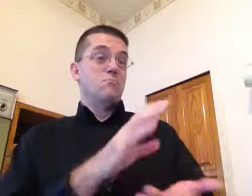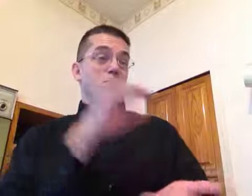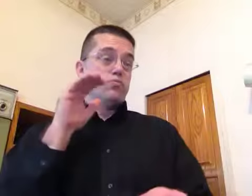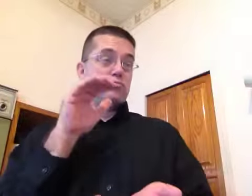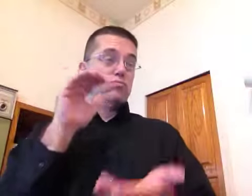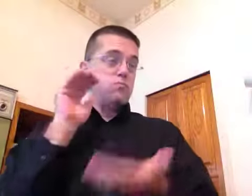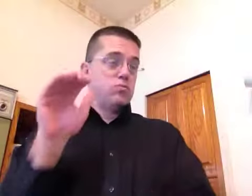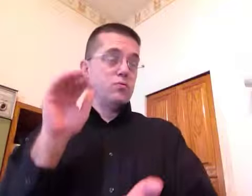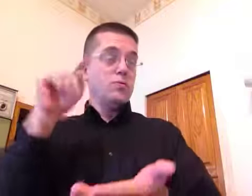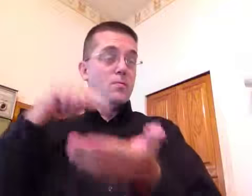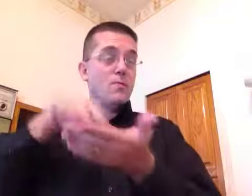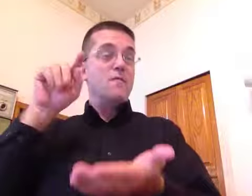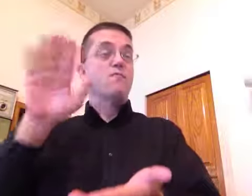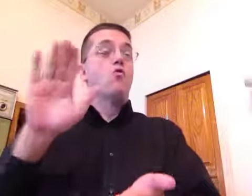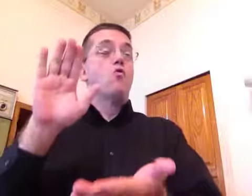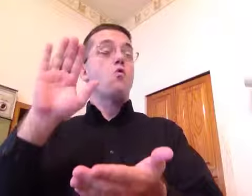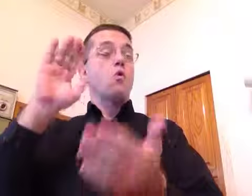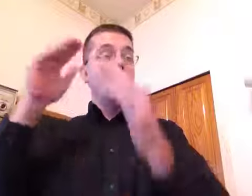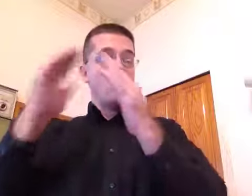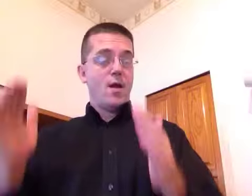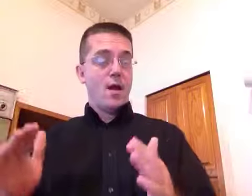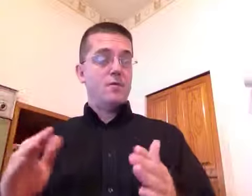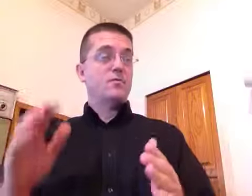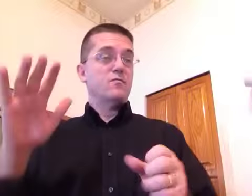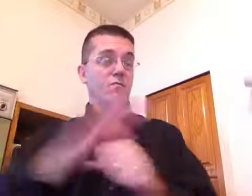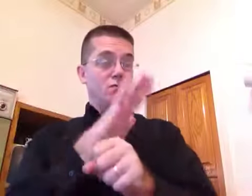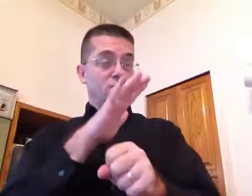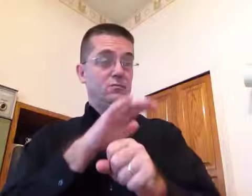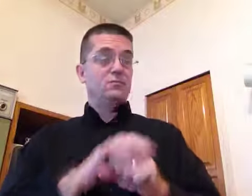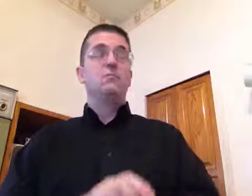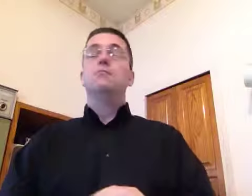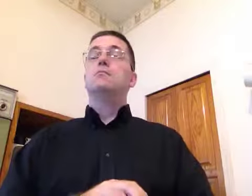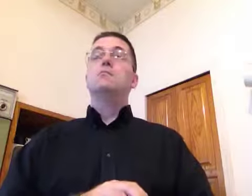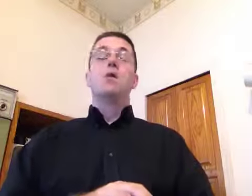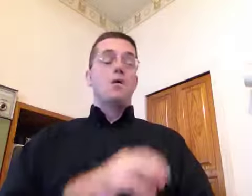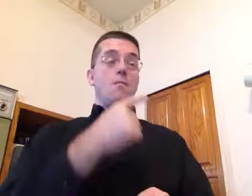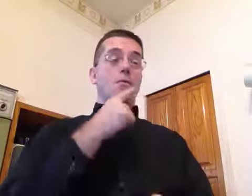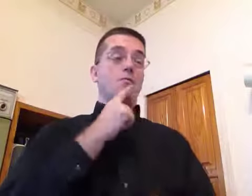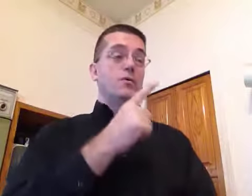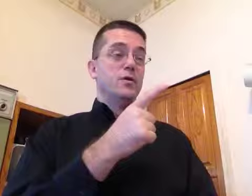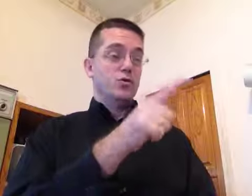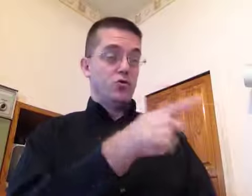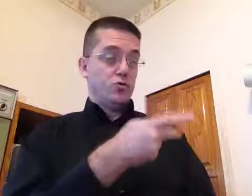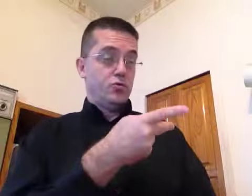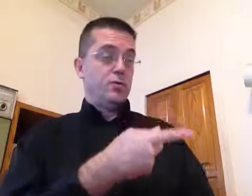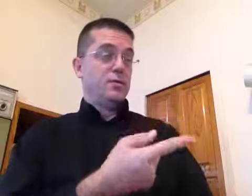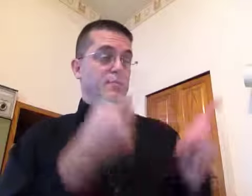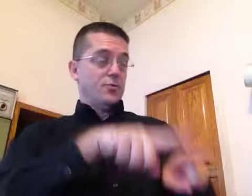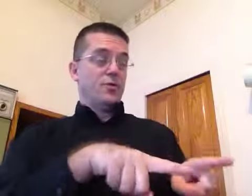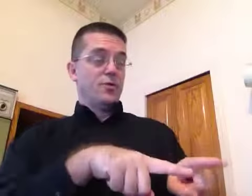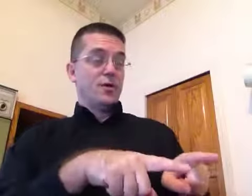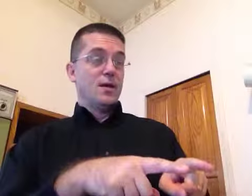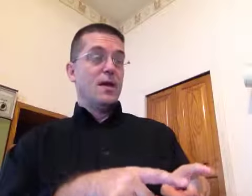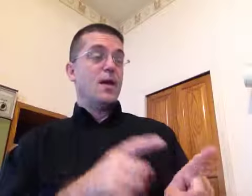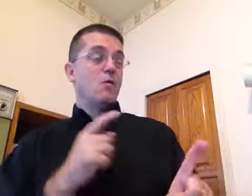impatient. But really, we made a deal. And we set a bargain here. We set a goal in place. And nothing has